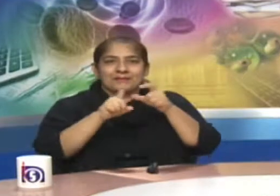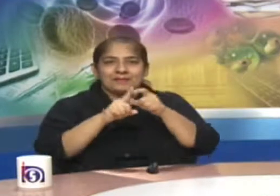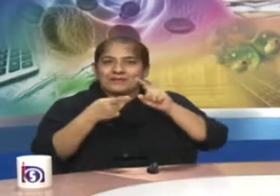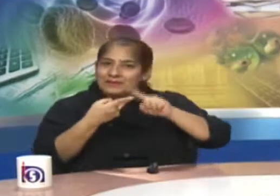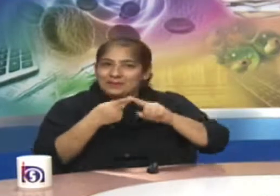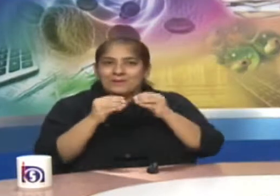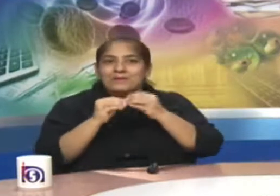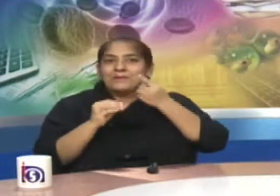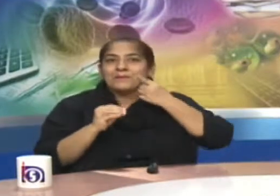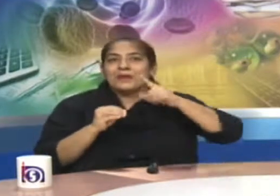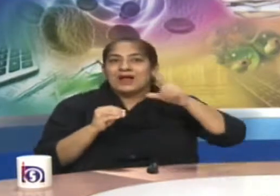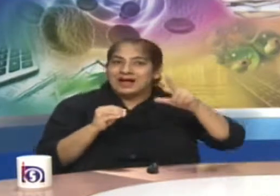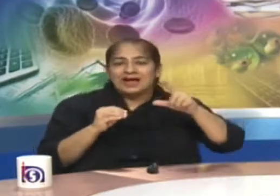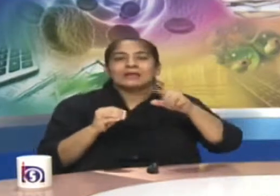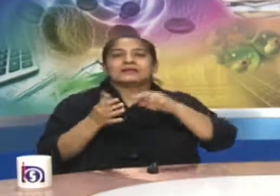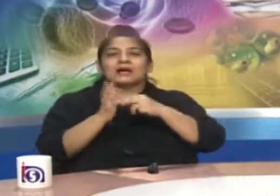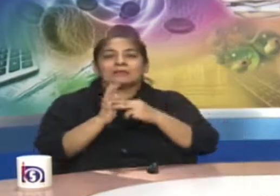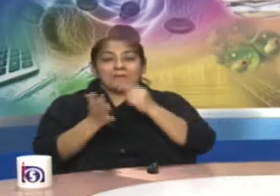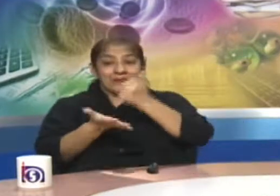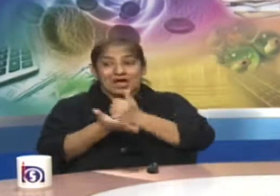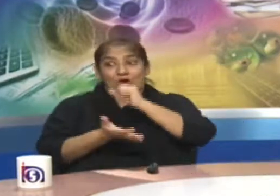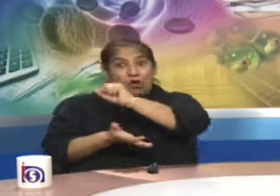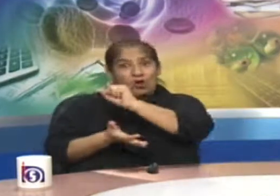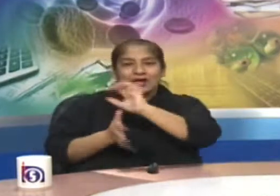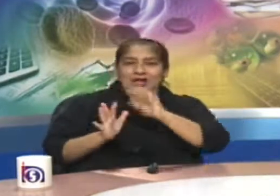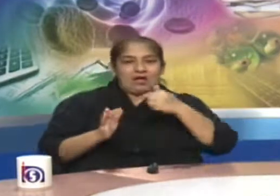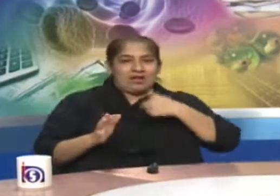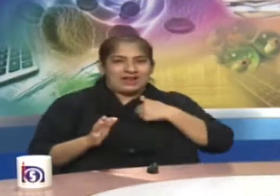type is trade bill.